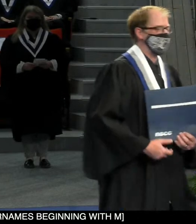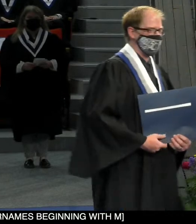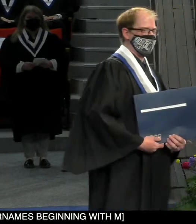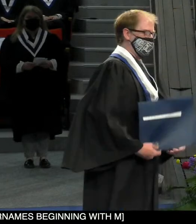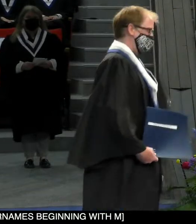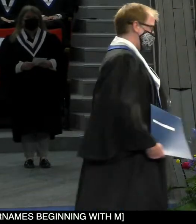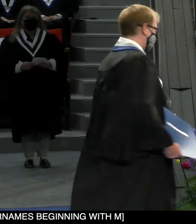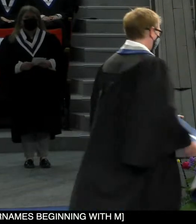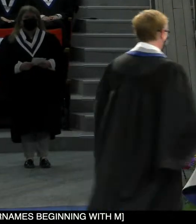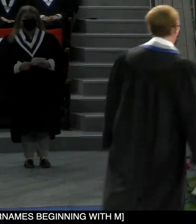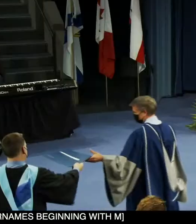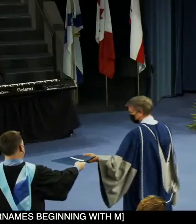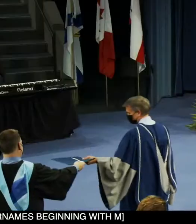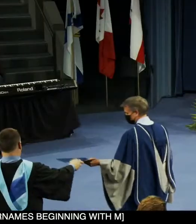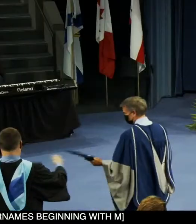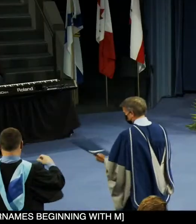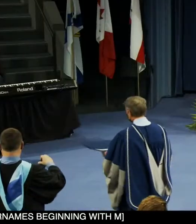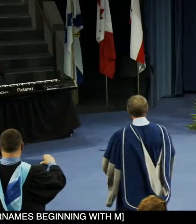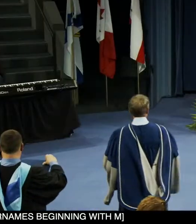Jenna Marsh.